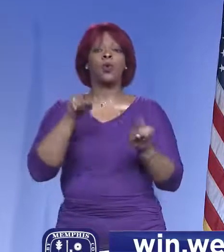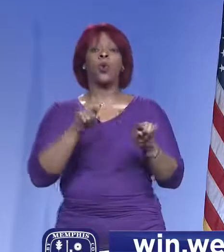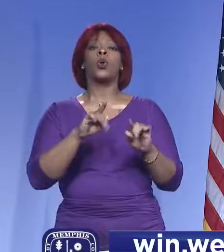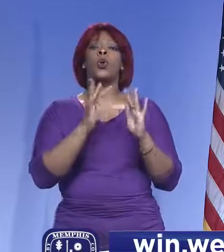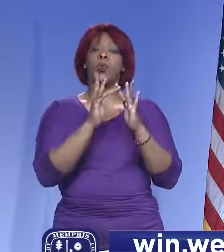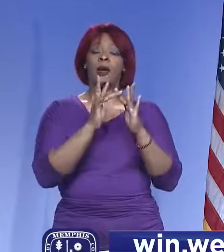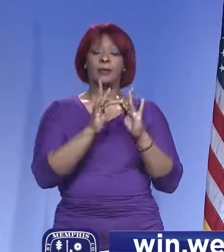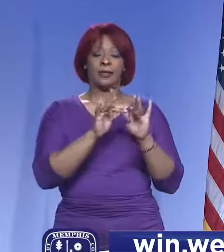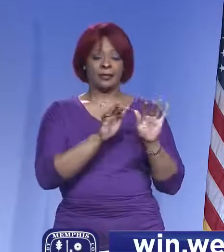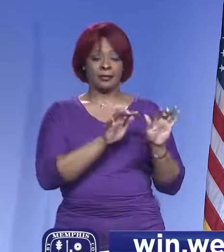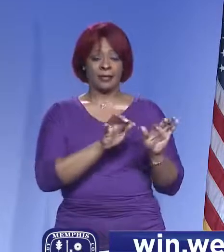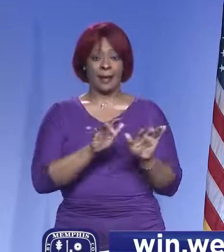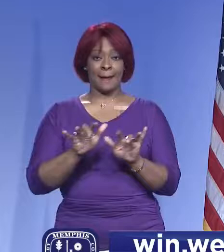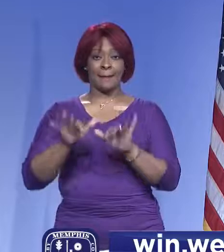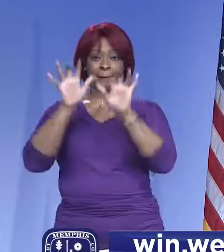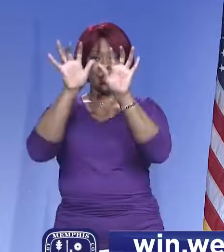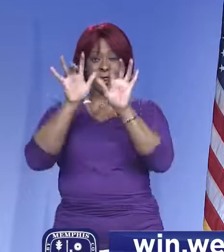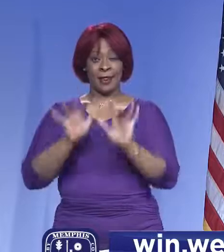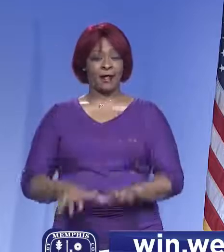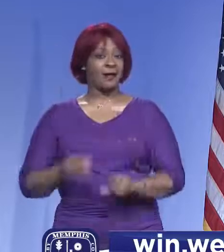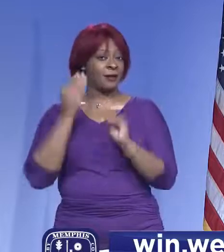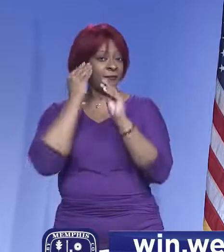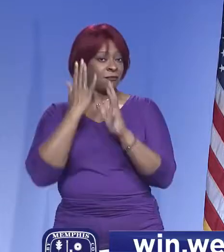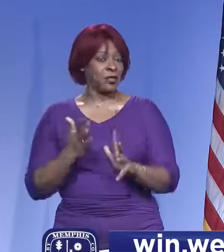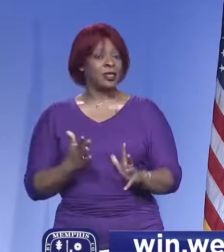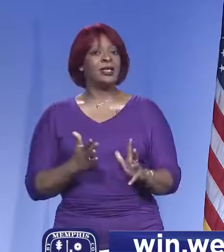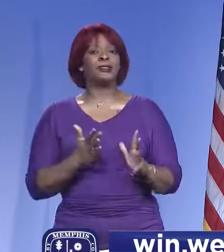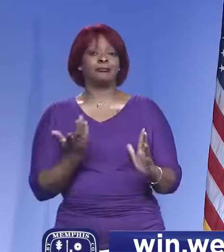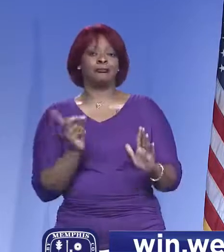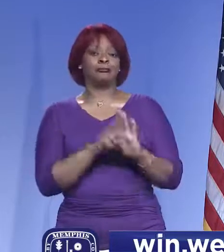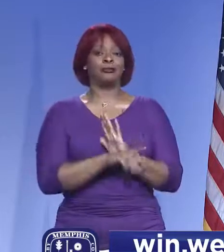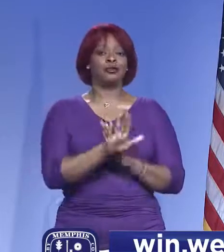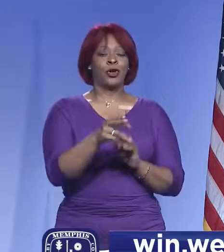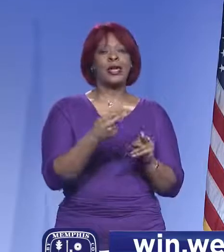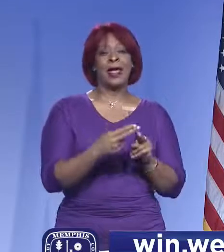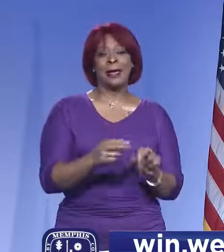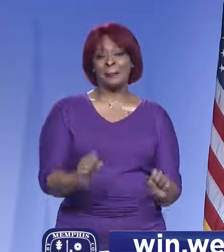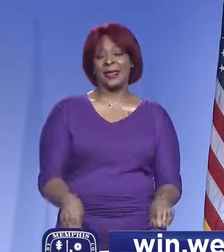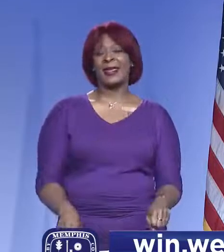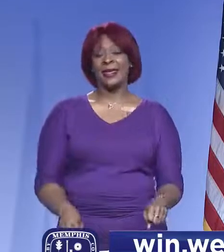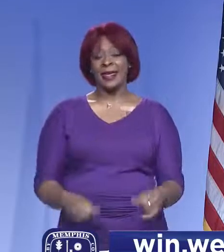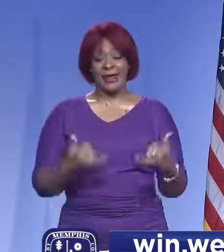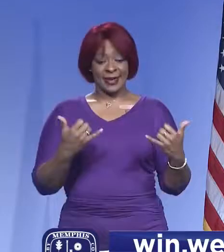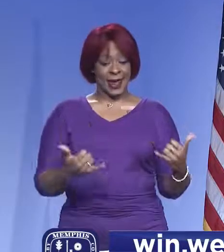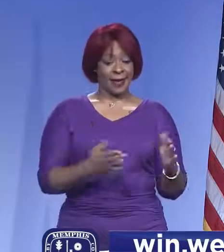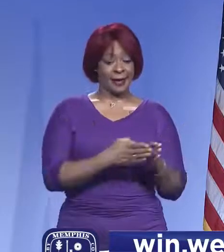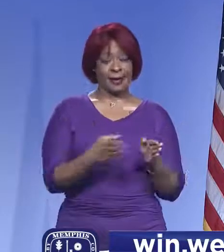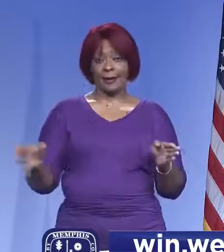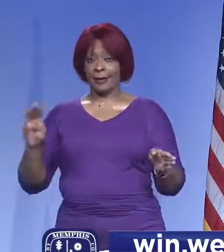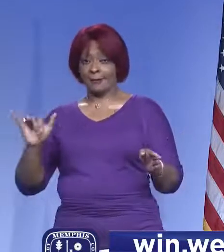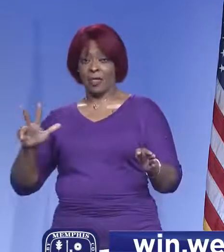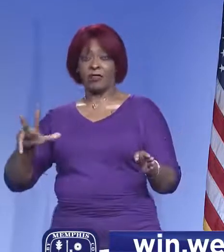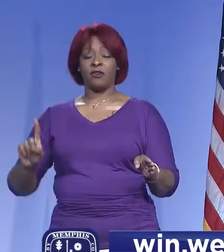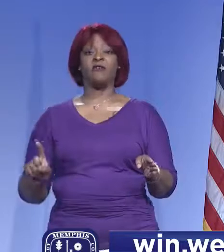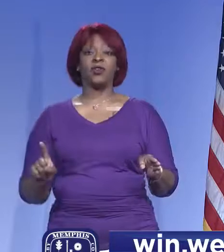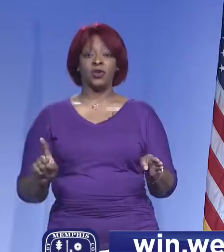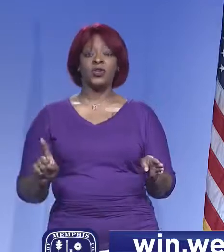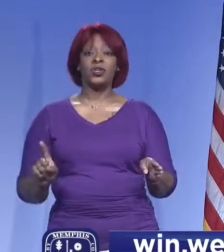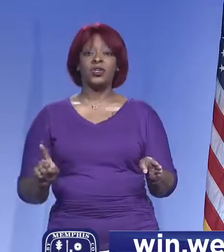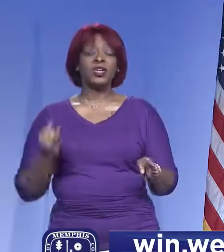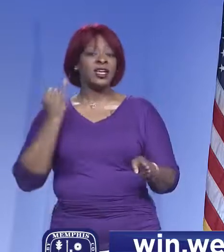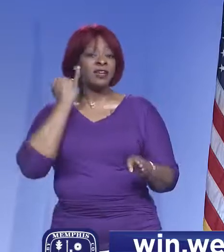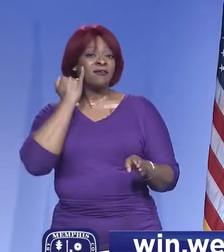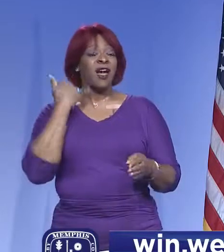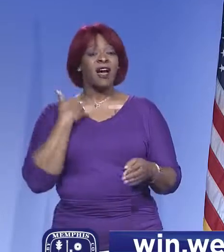website, enter your information, and that's how you're entered into the sweepstakes. So between now and May 31st, if you've